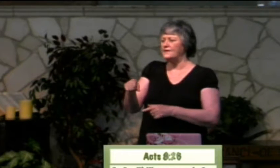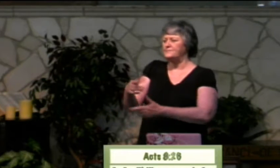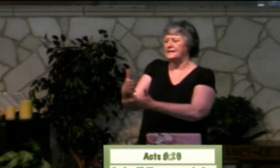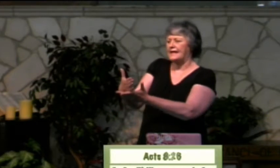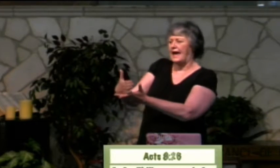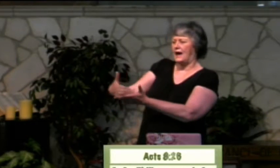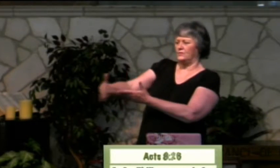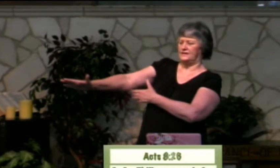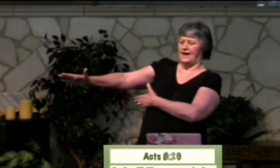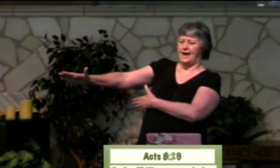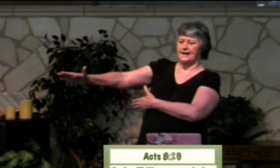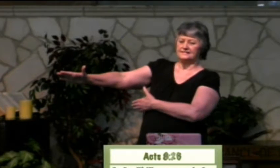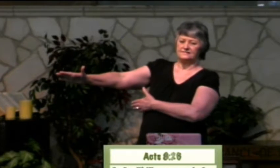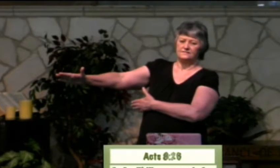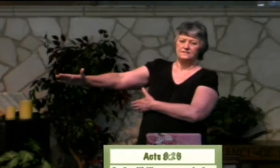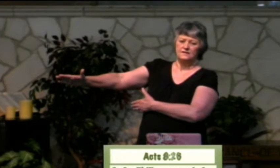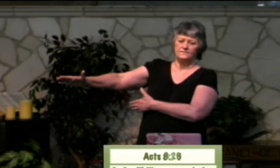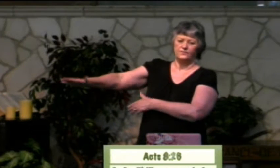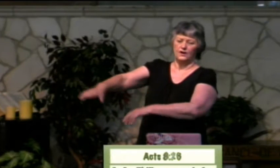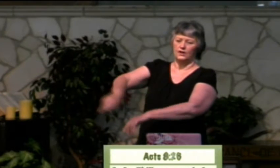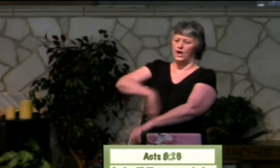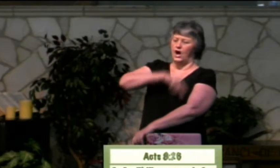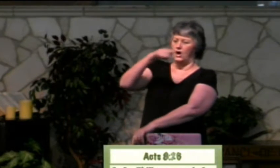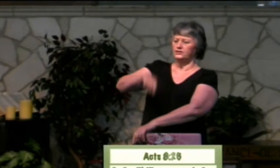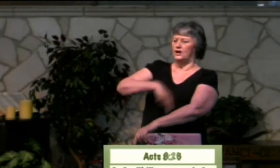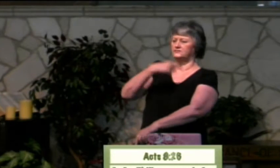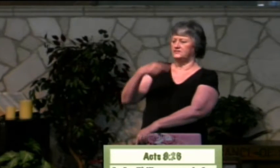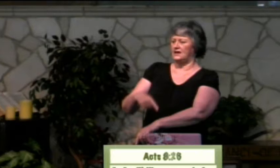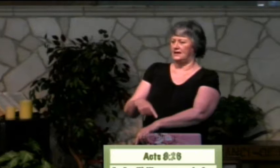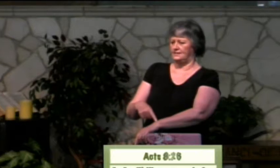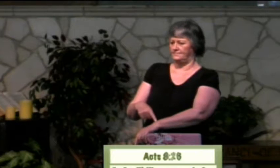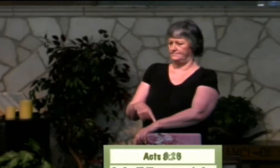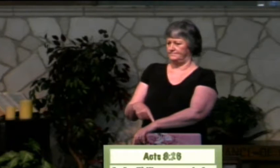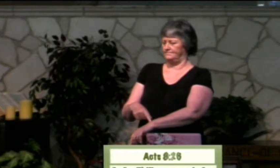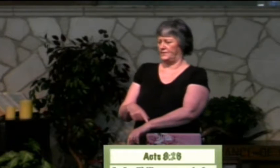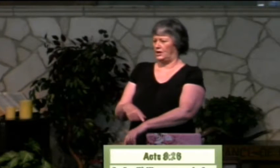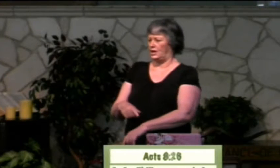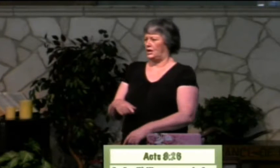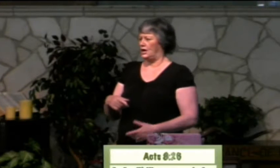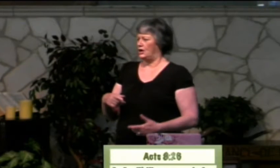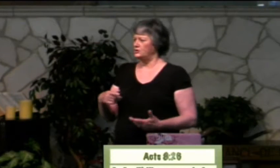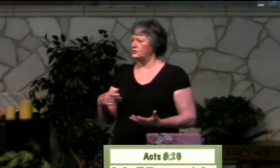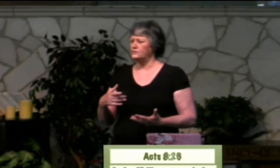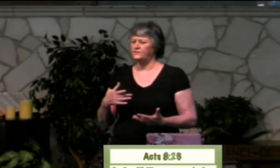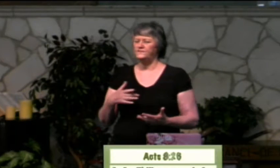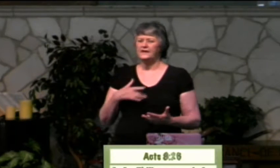been outcast for a long, long time, you feel